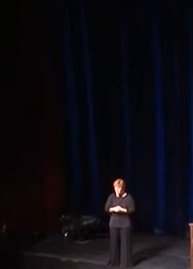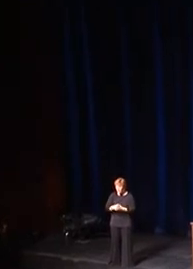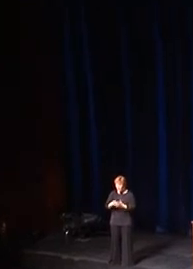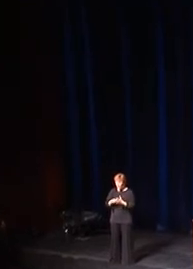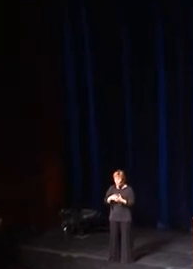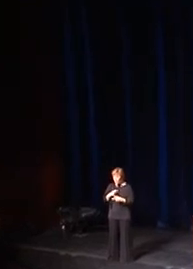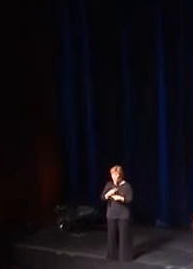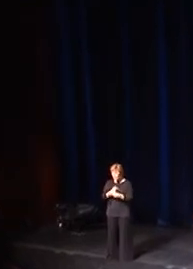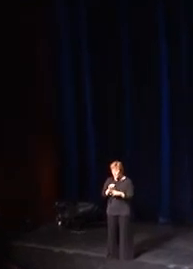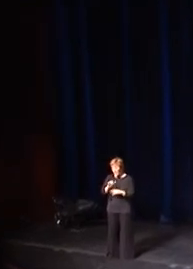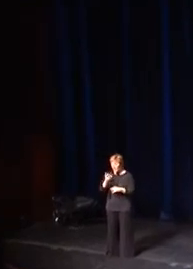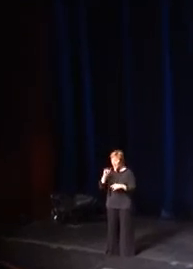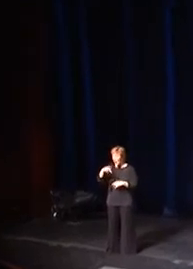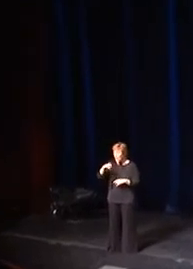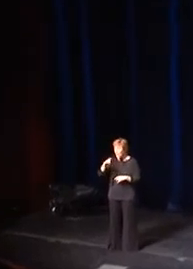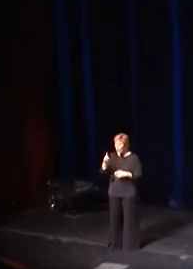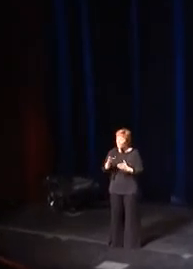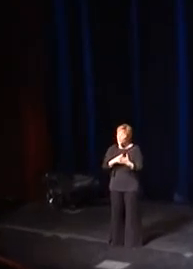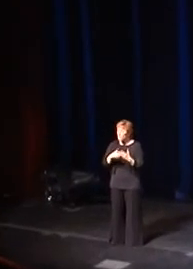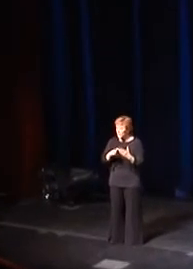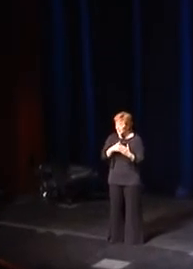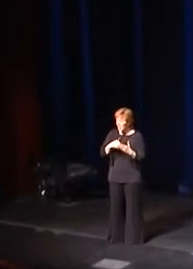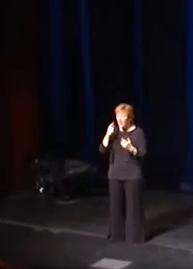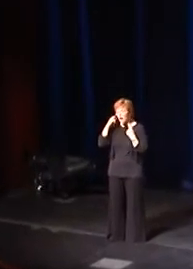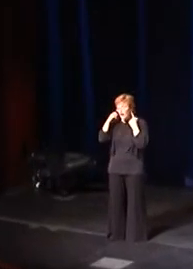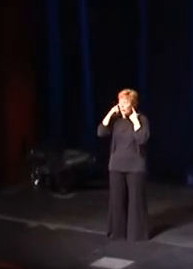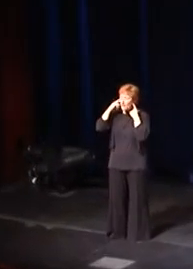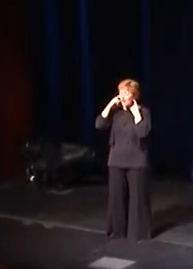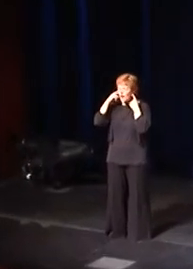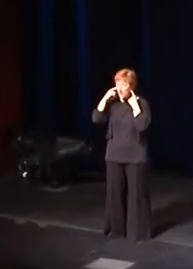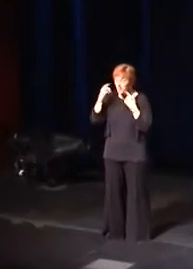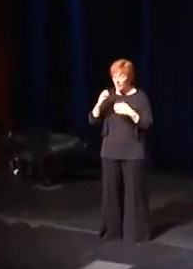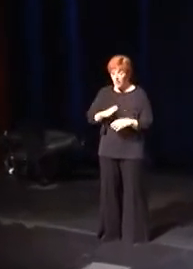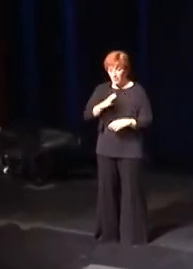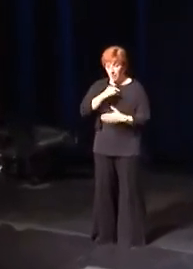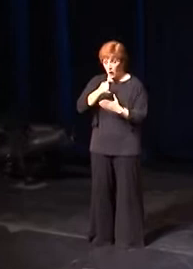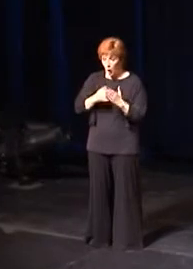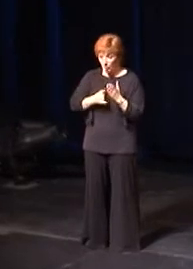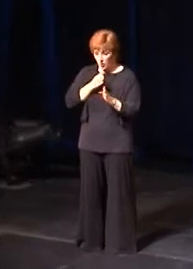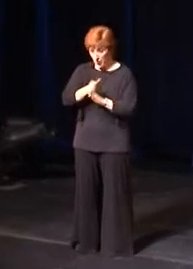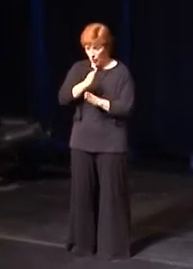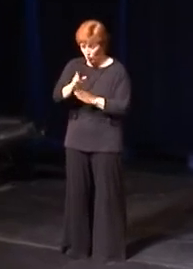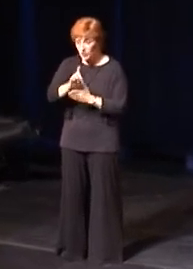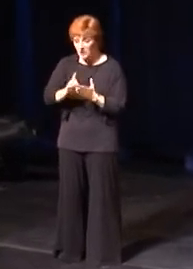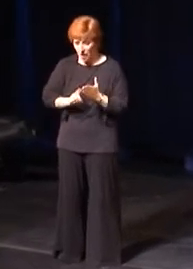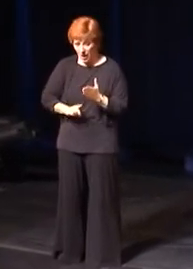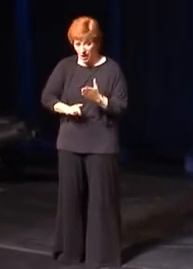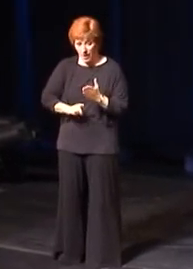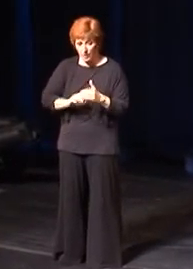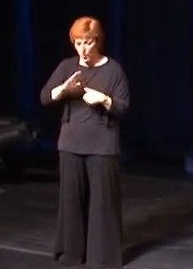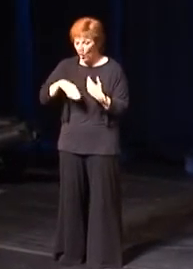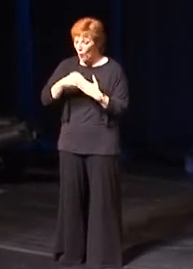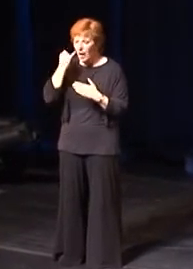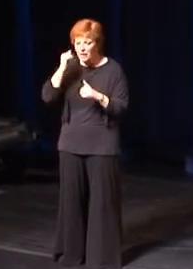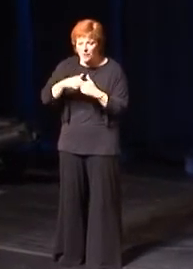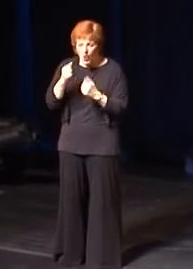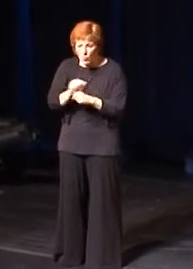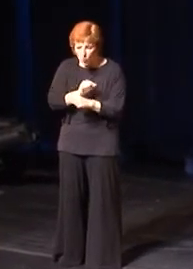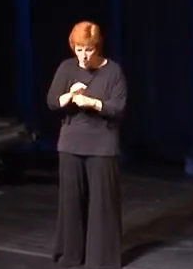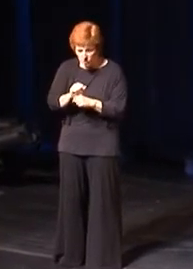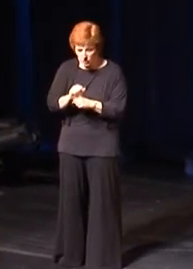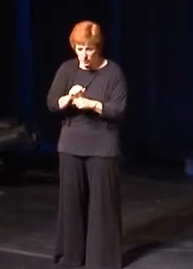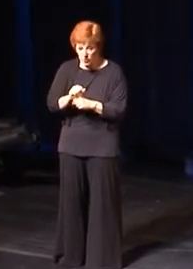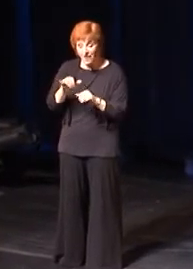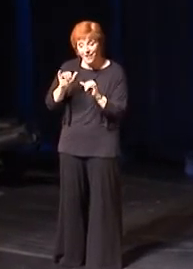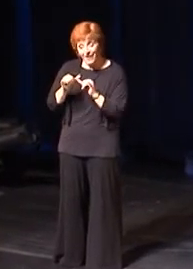product like the iPod music player, a fine arts major designed the whole idea of how that works,